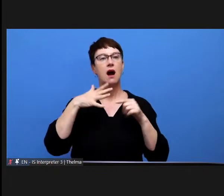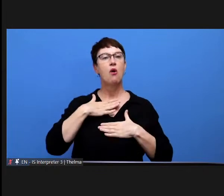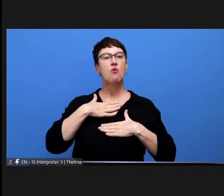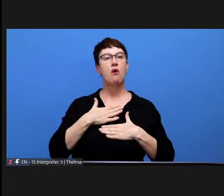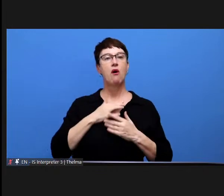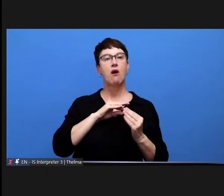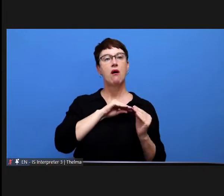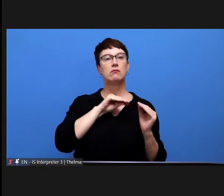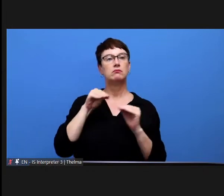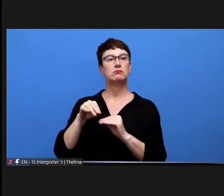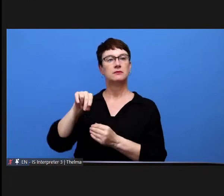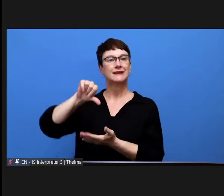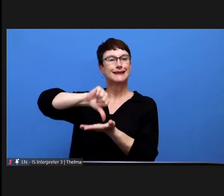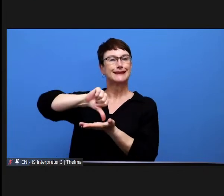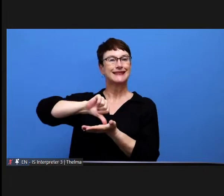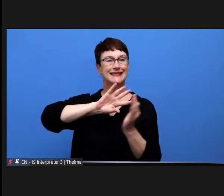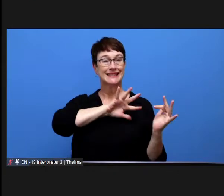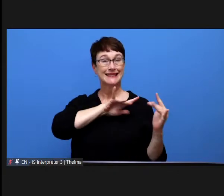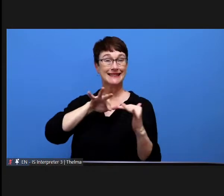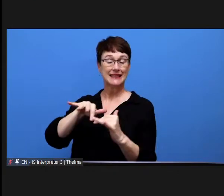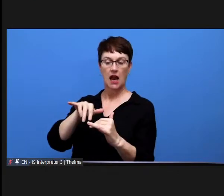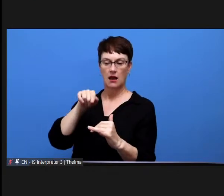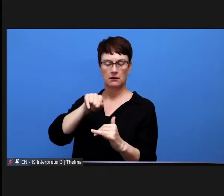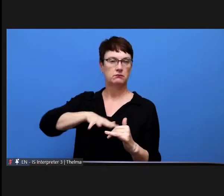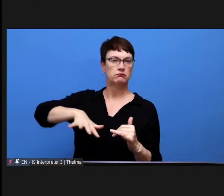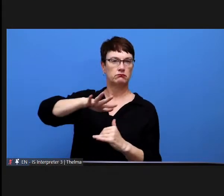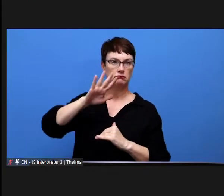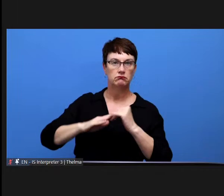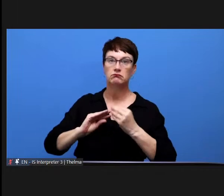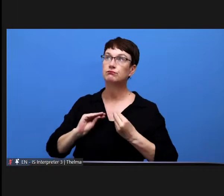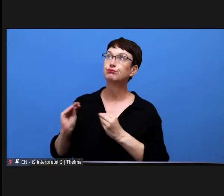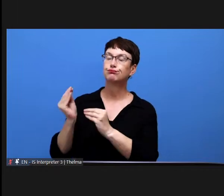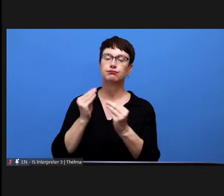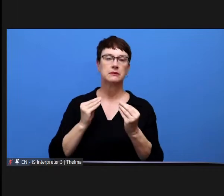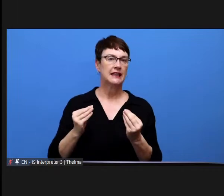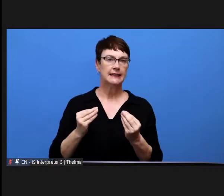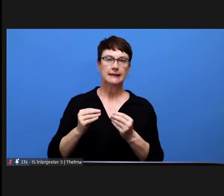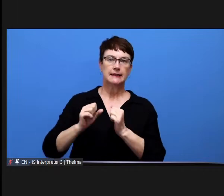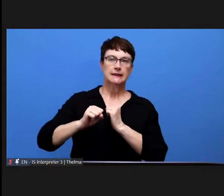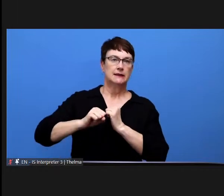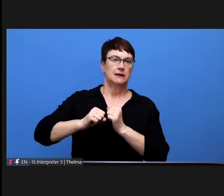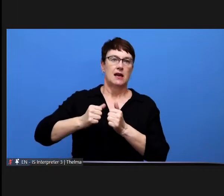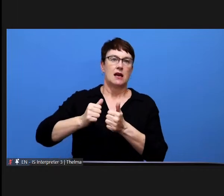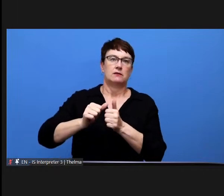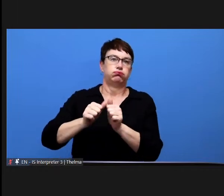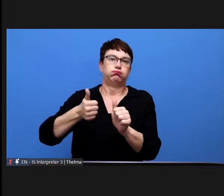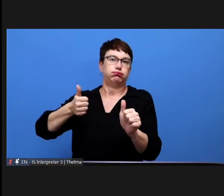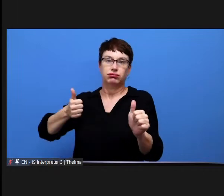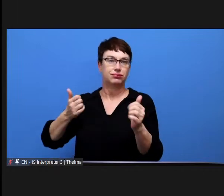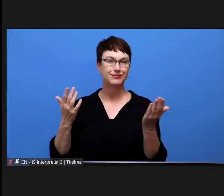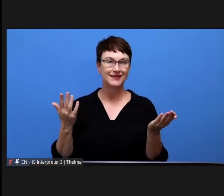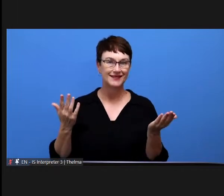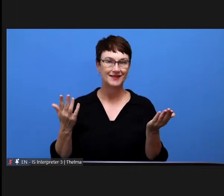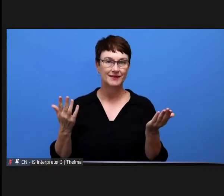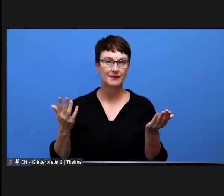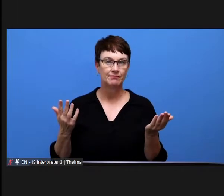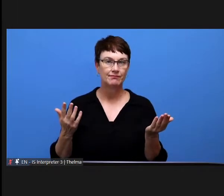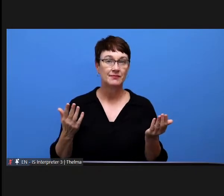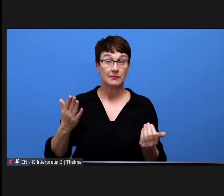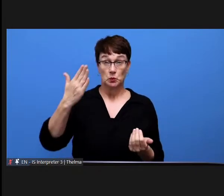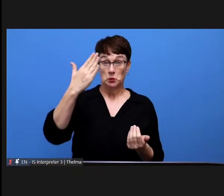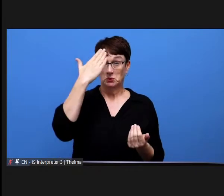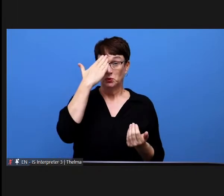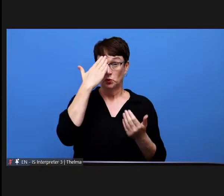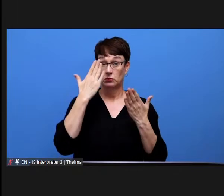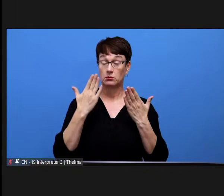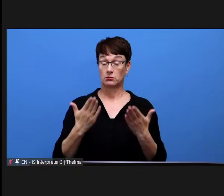and increase their resilience, especially local communities, as it is said. And I would just like to recommend that